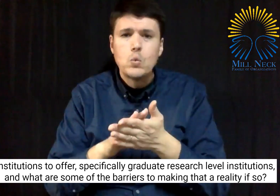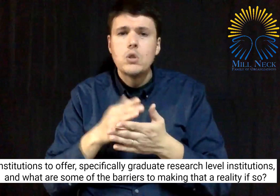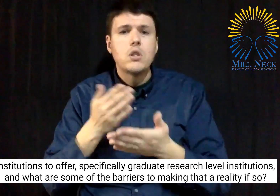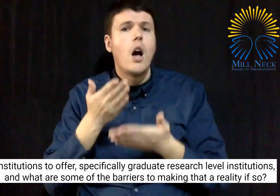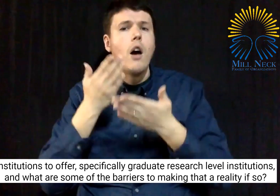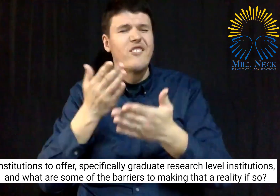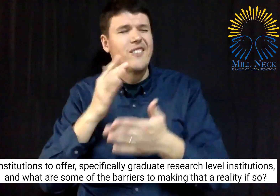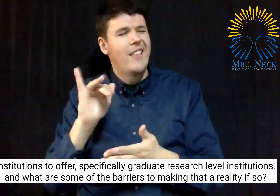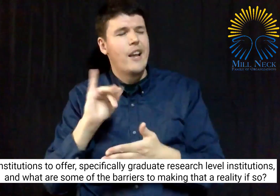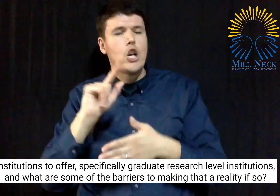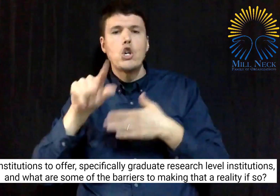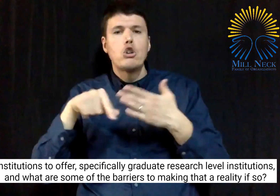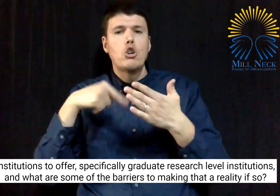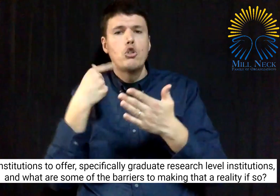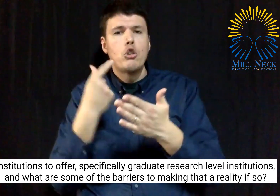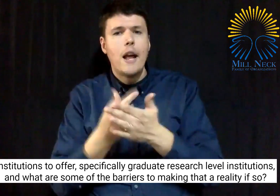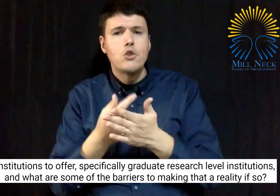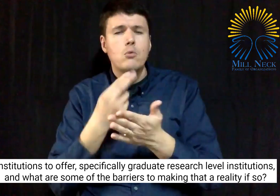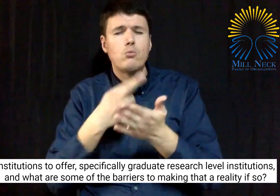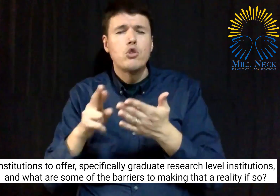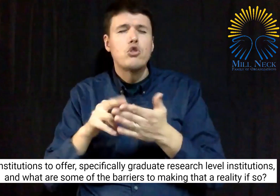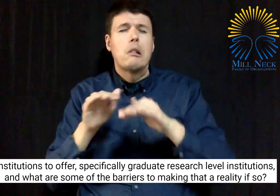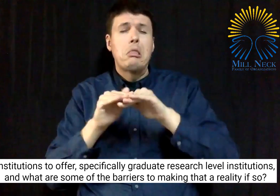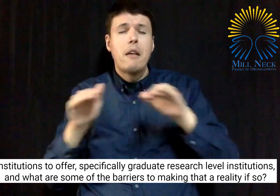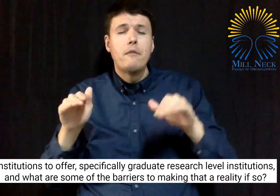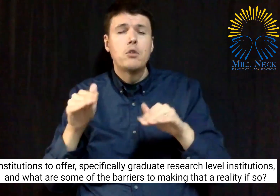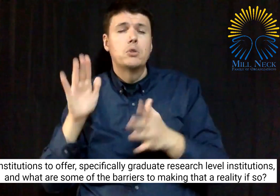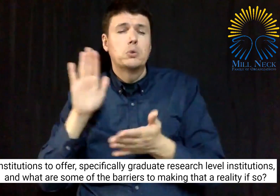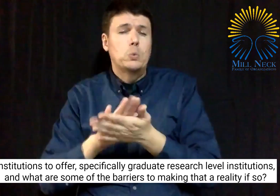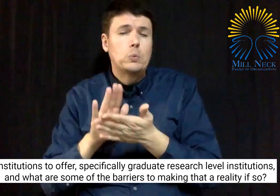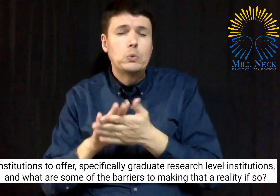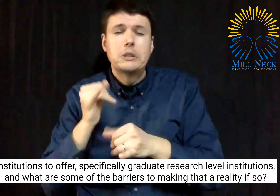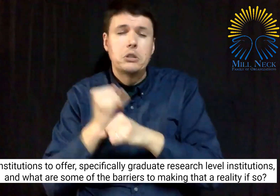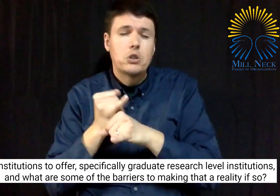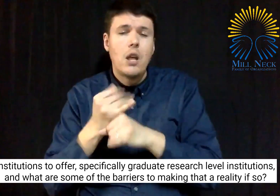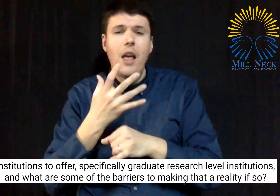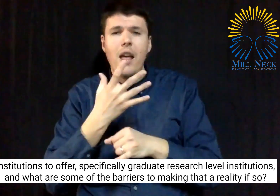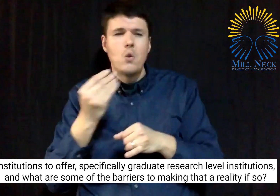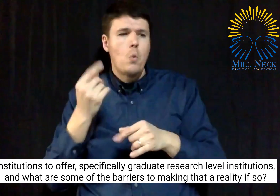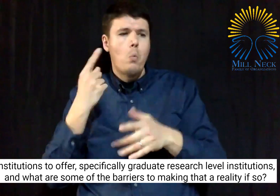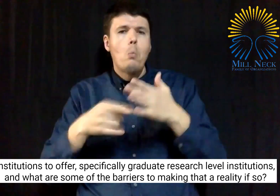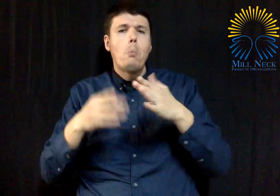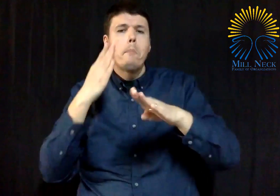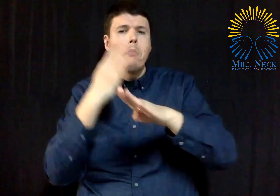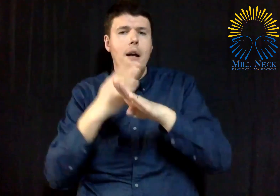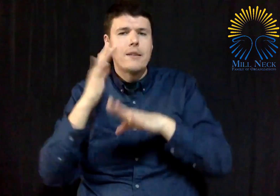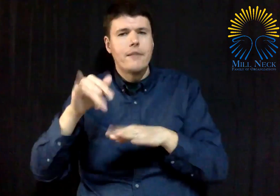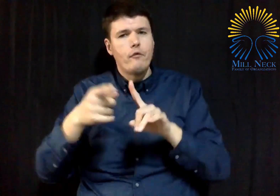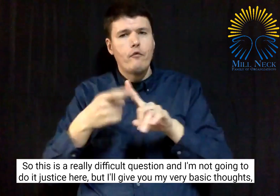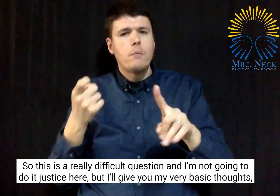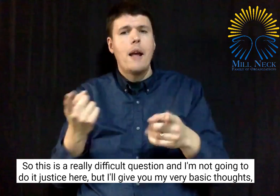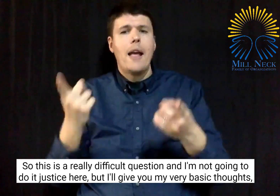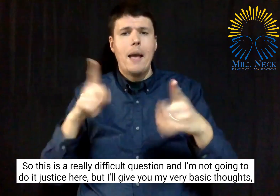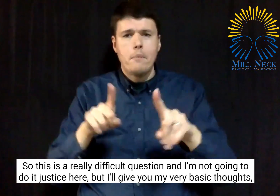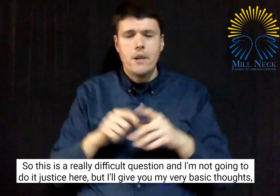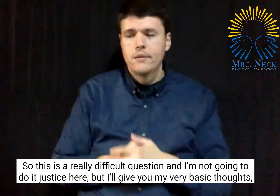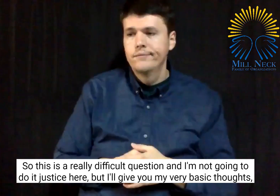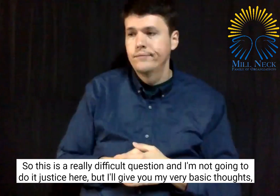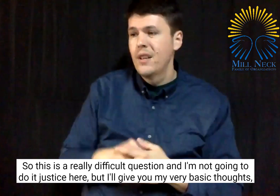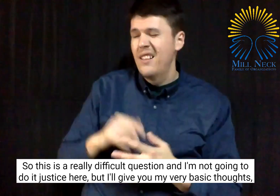level institutions? And what are some of the barriers to making that a reality, if so? This is a really difficult